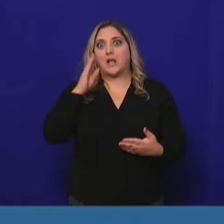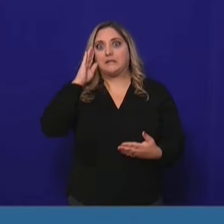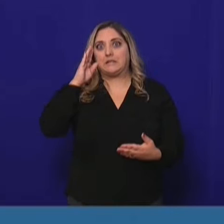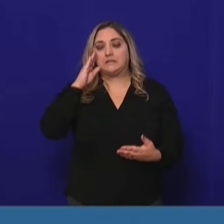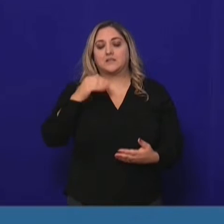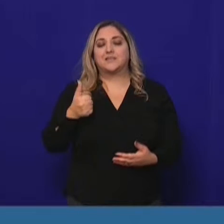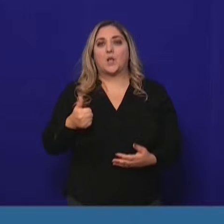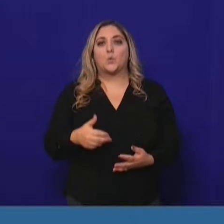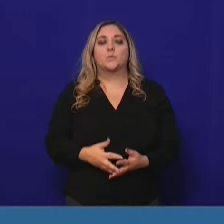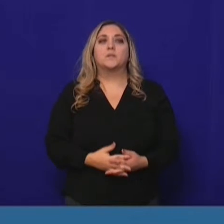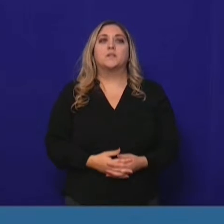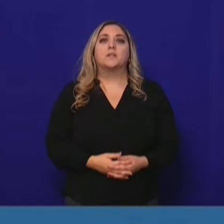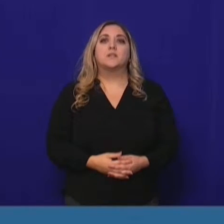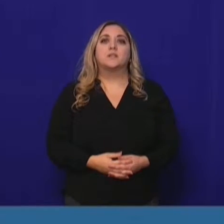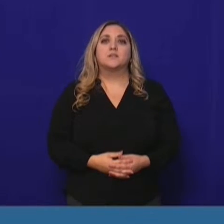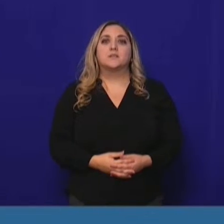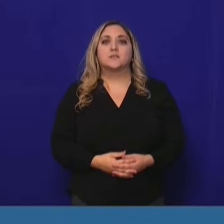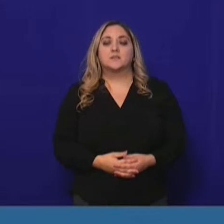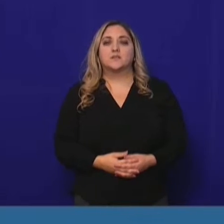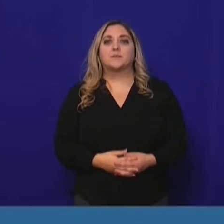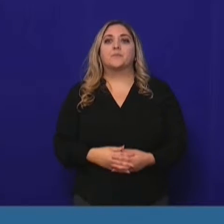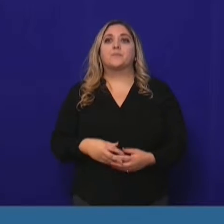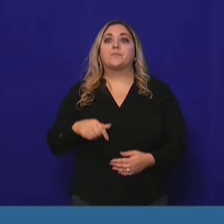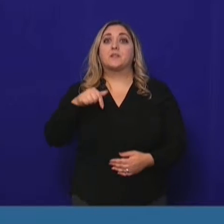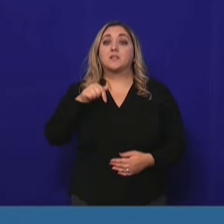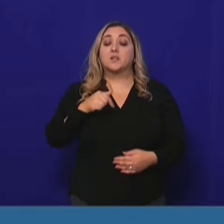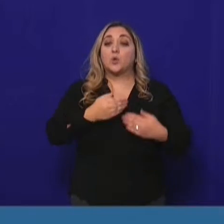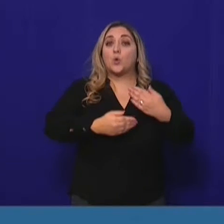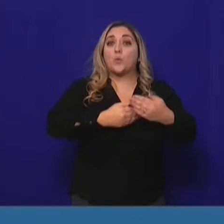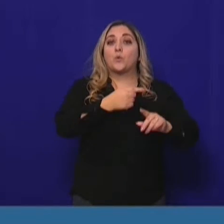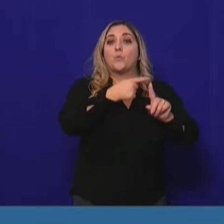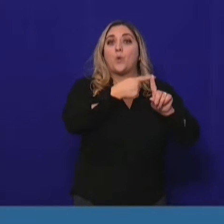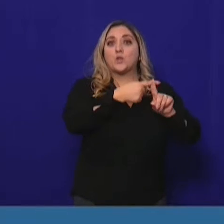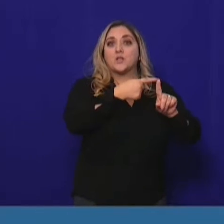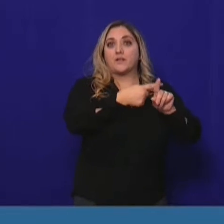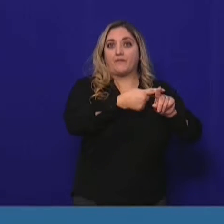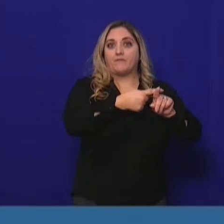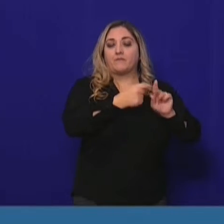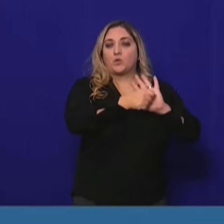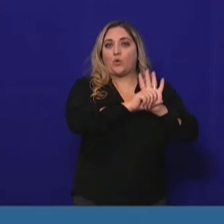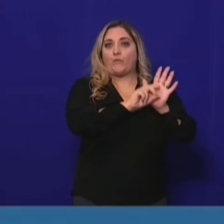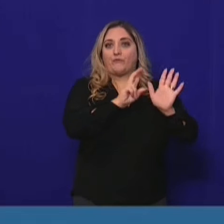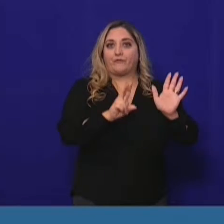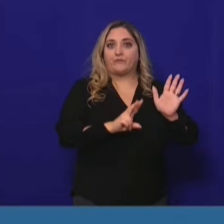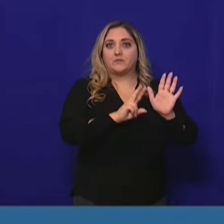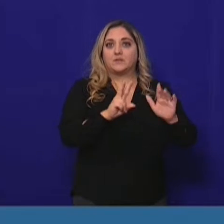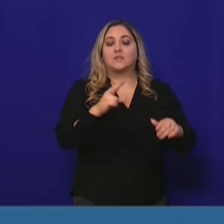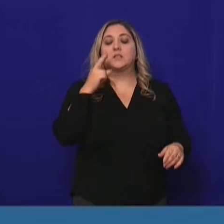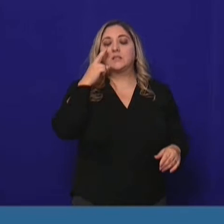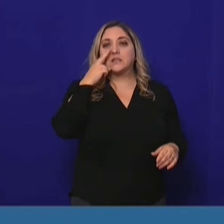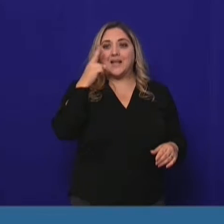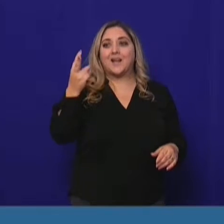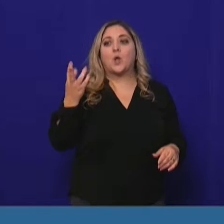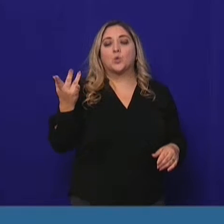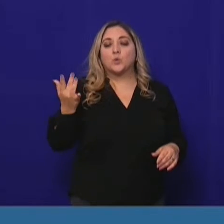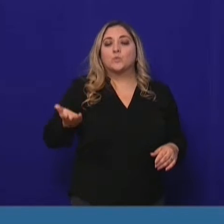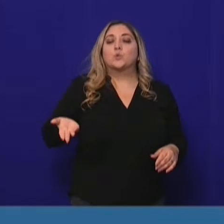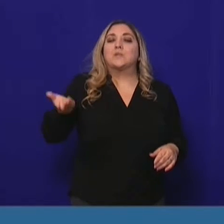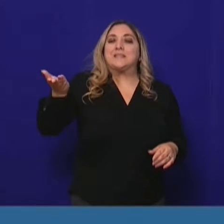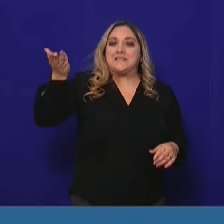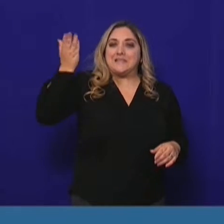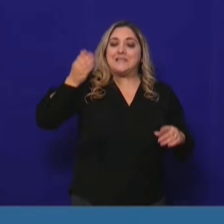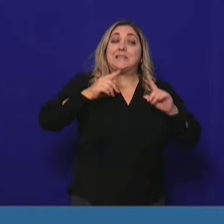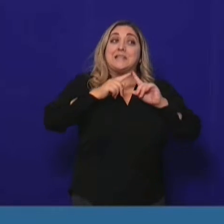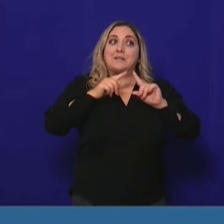għandhom. Il-każijiet attivi tal-COVID ukoll bħalma qegħdin naraw rajna żieda, però